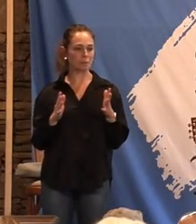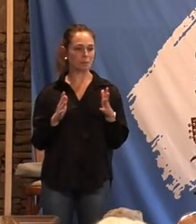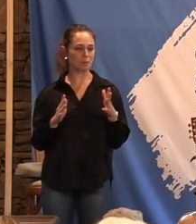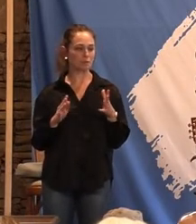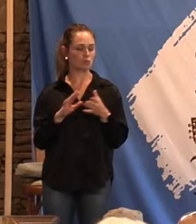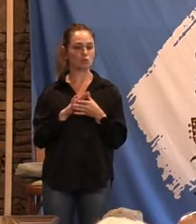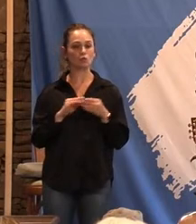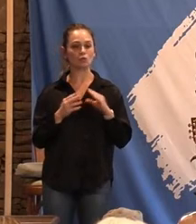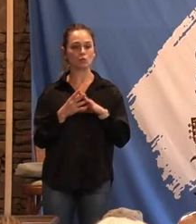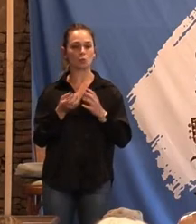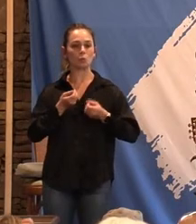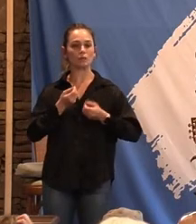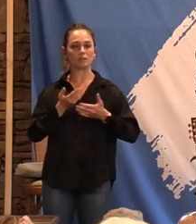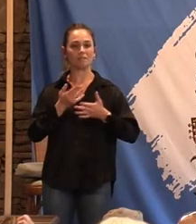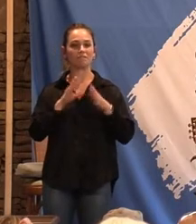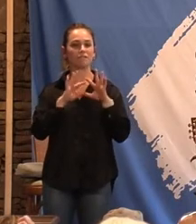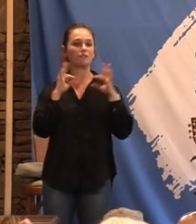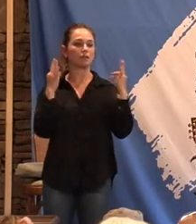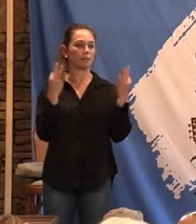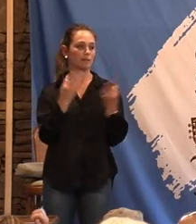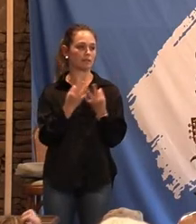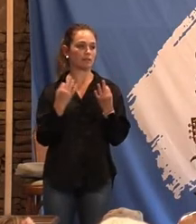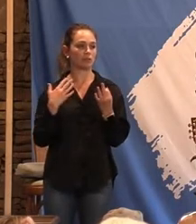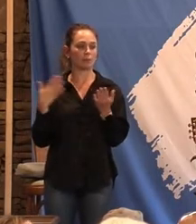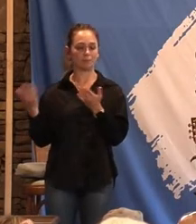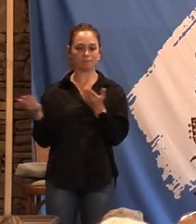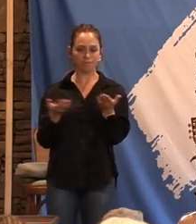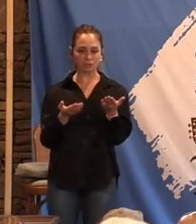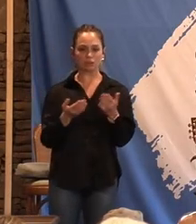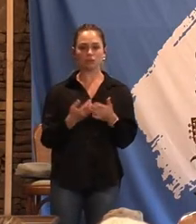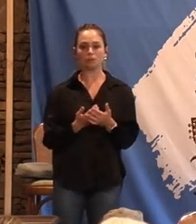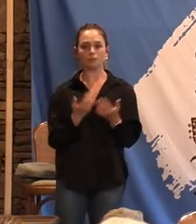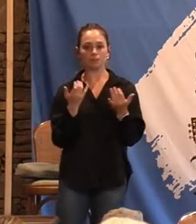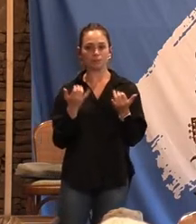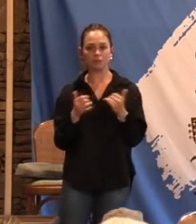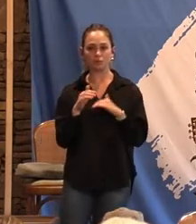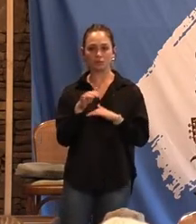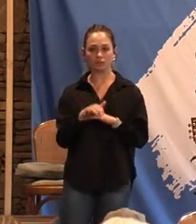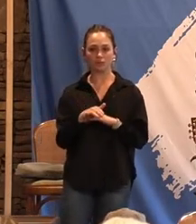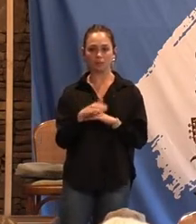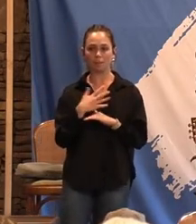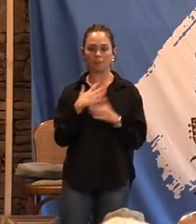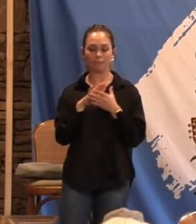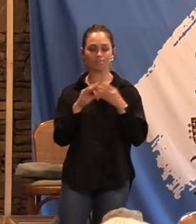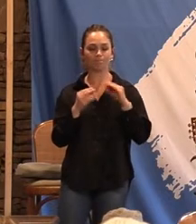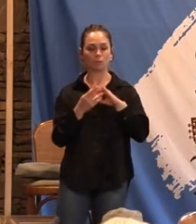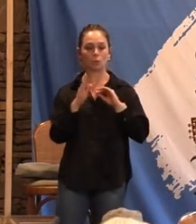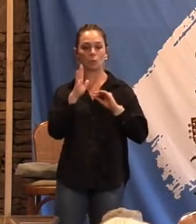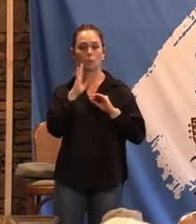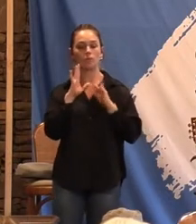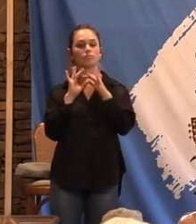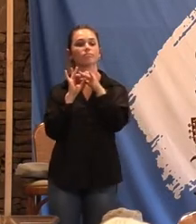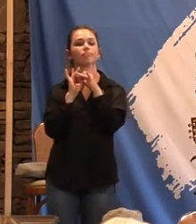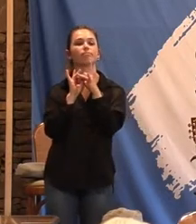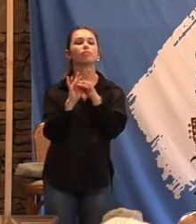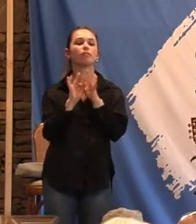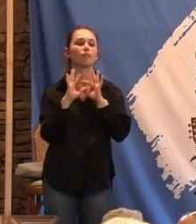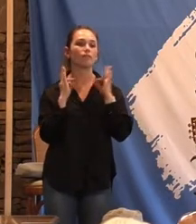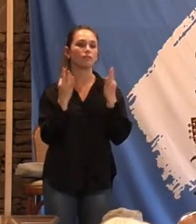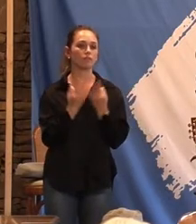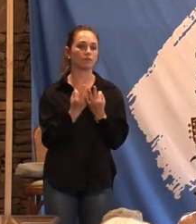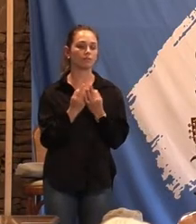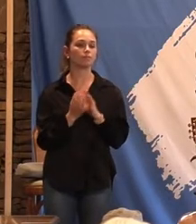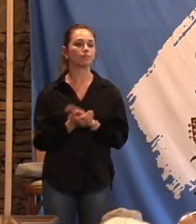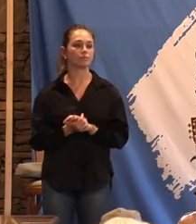storytelling families since I have been here. And so tonight, my stories will connect to family. It's going to be